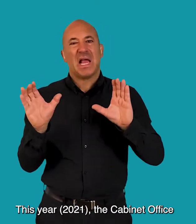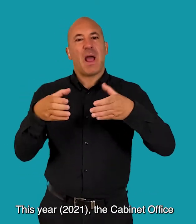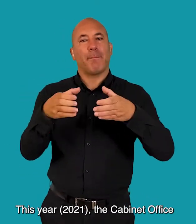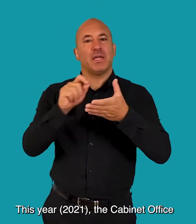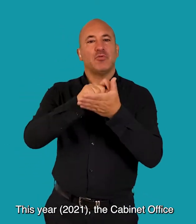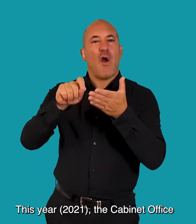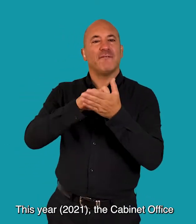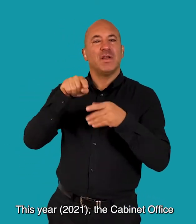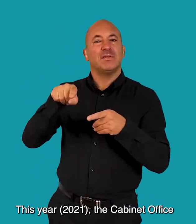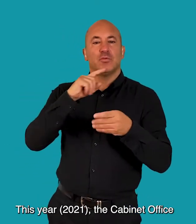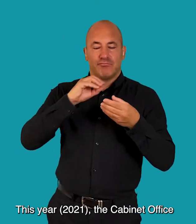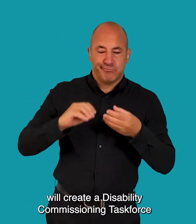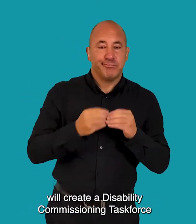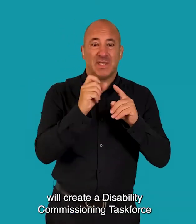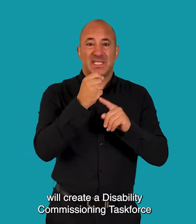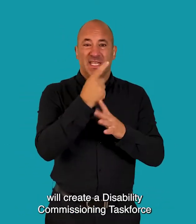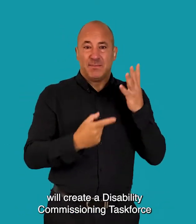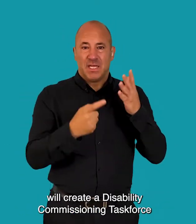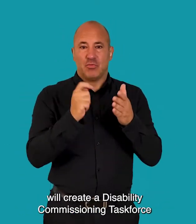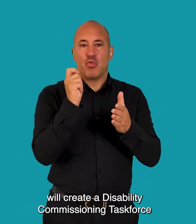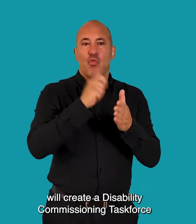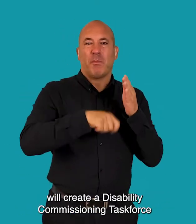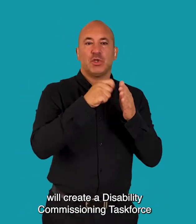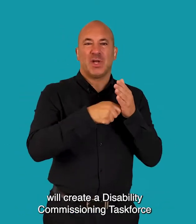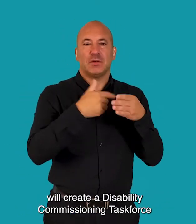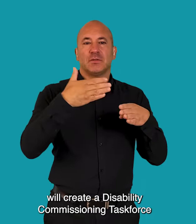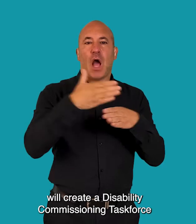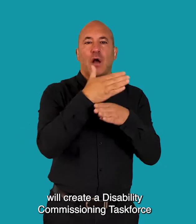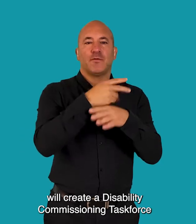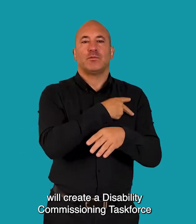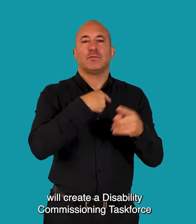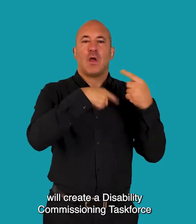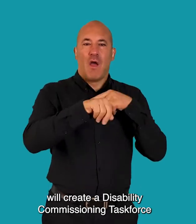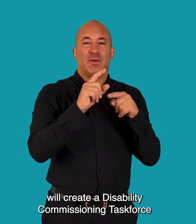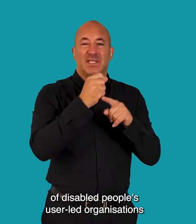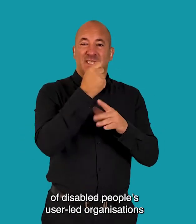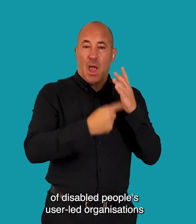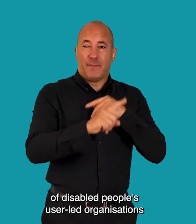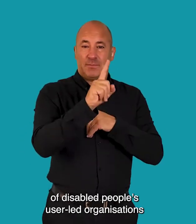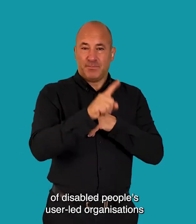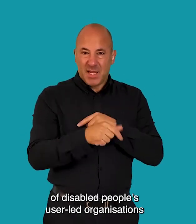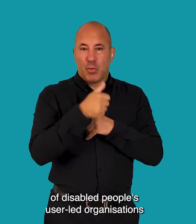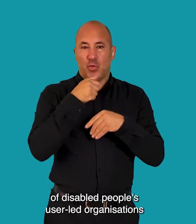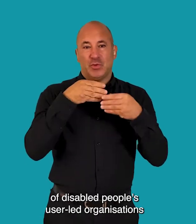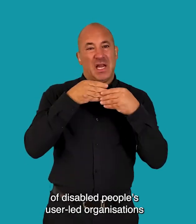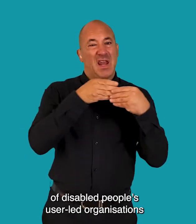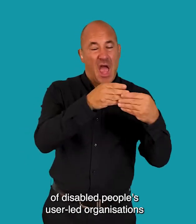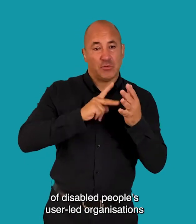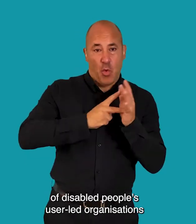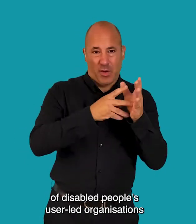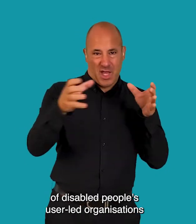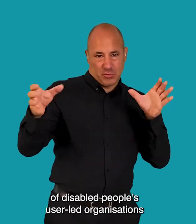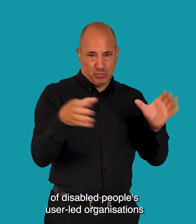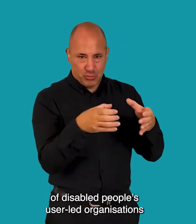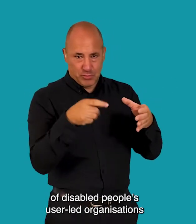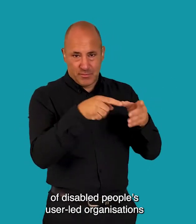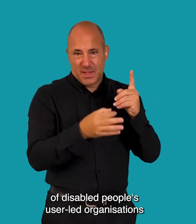the Cabinet Office will create a Disability Commissioning Task Force of disabled people's user-led organisations